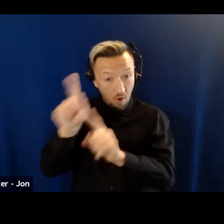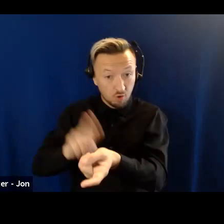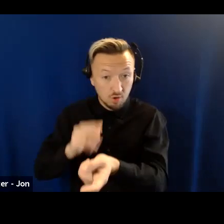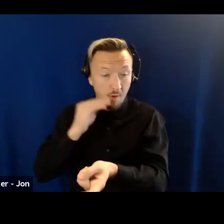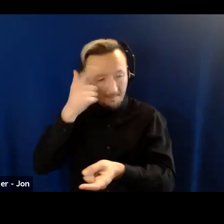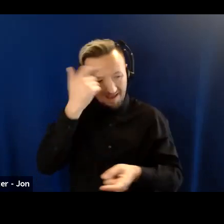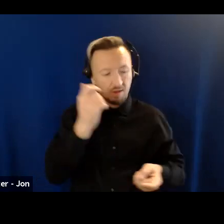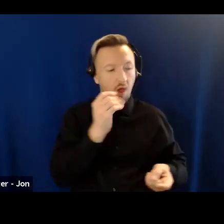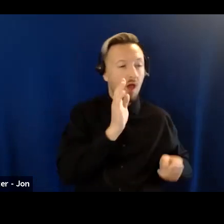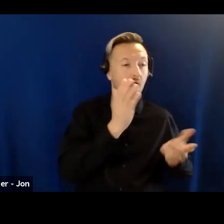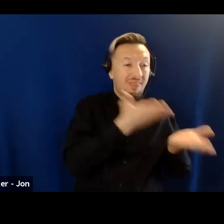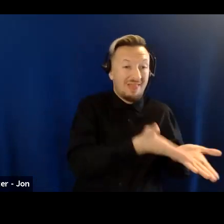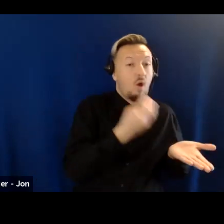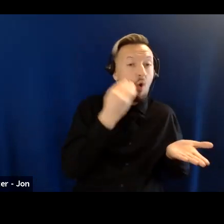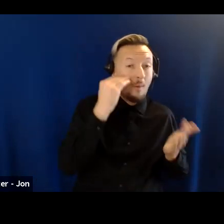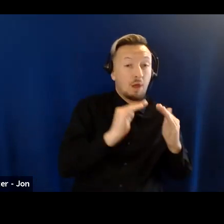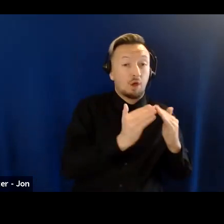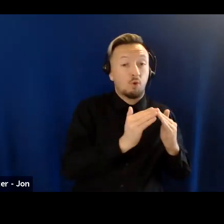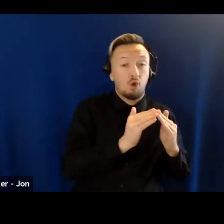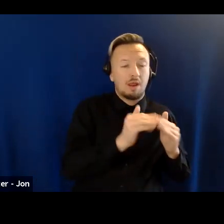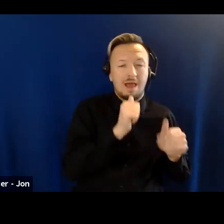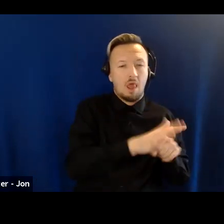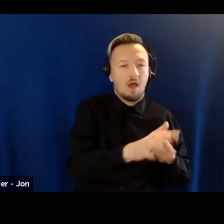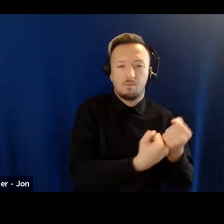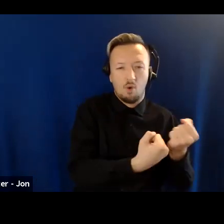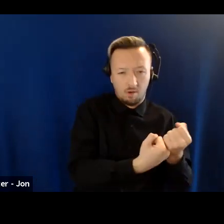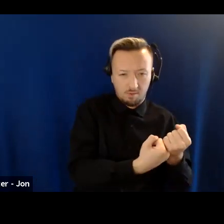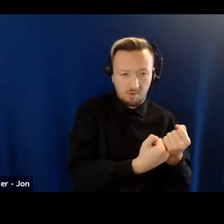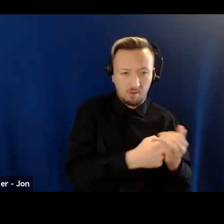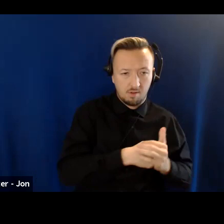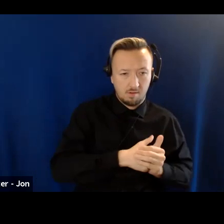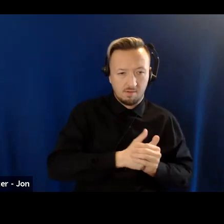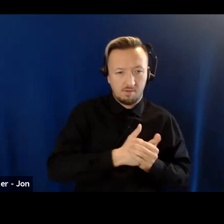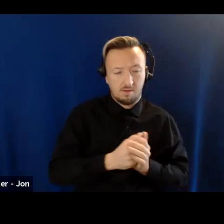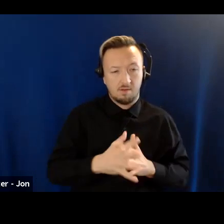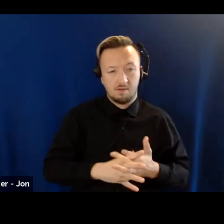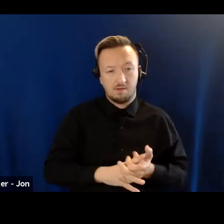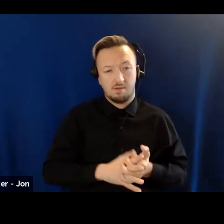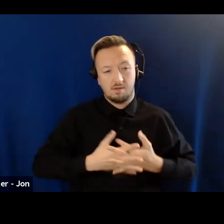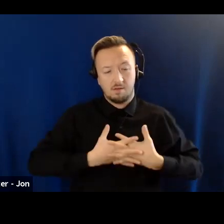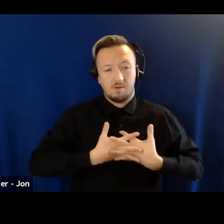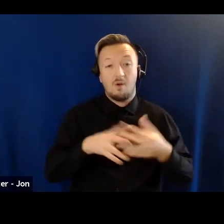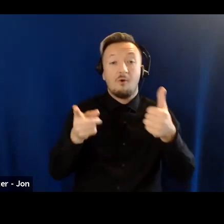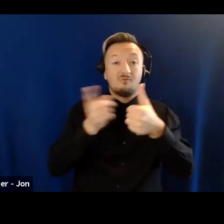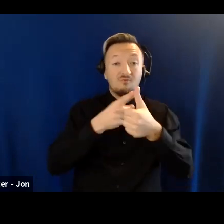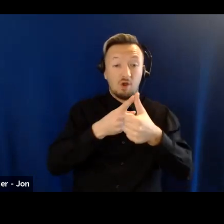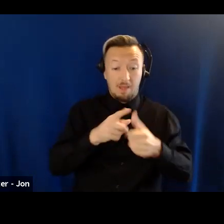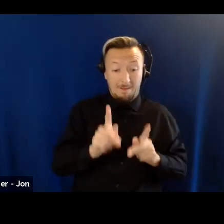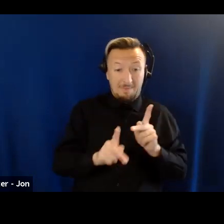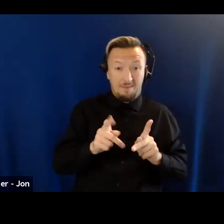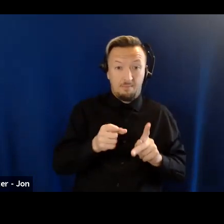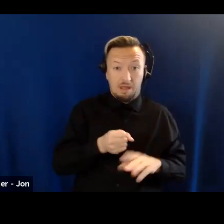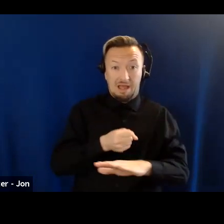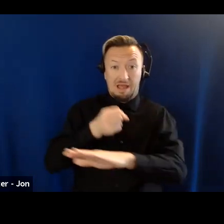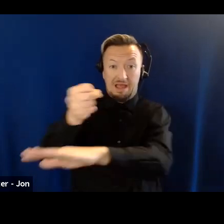So that's a huge issue. We've, first of all, got to divert people from going to nursing homes to begin with and